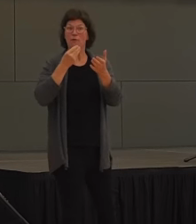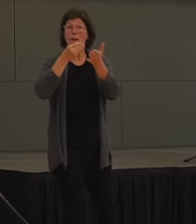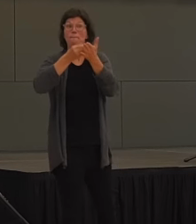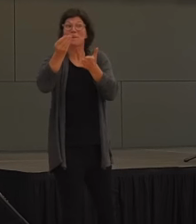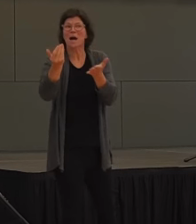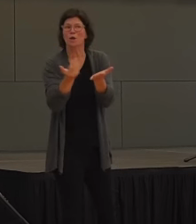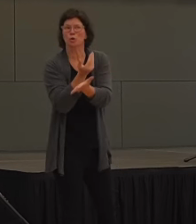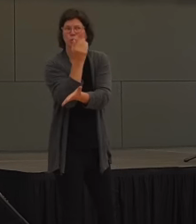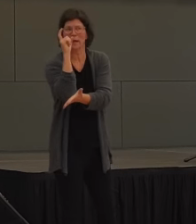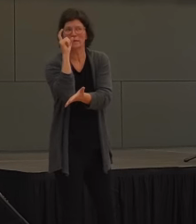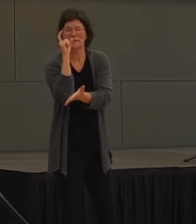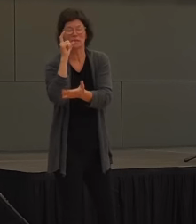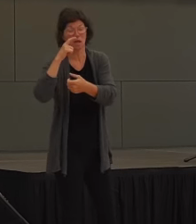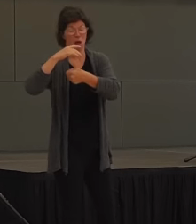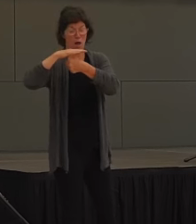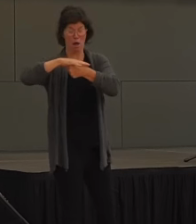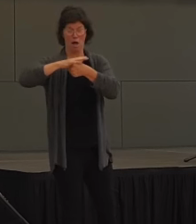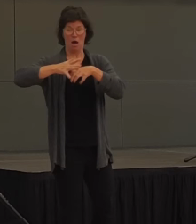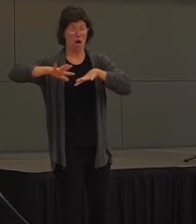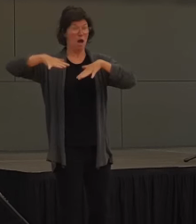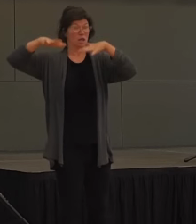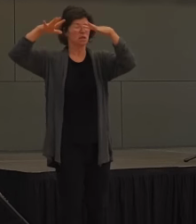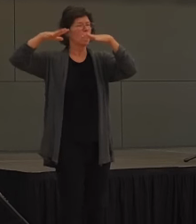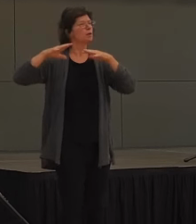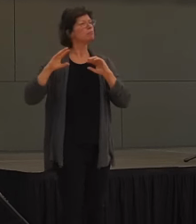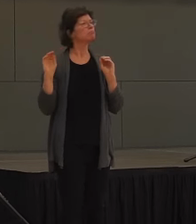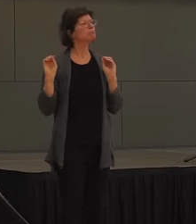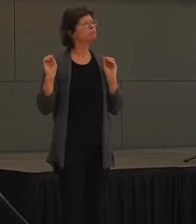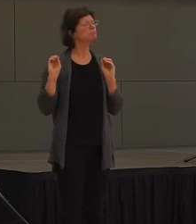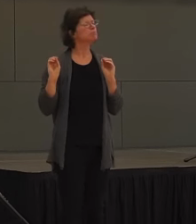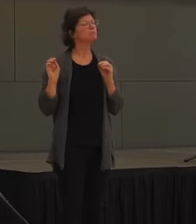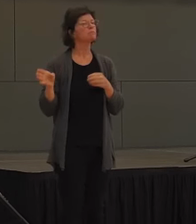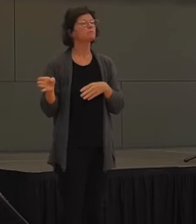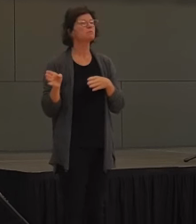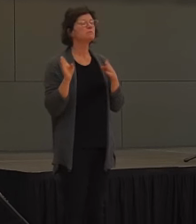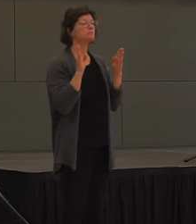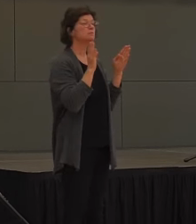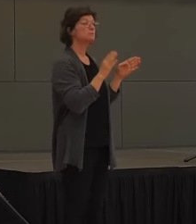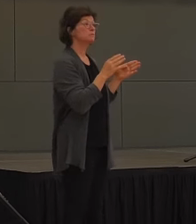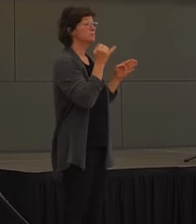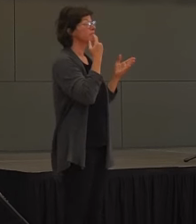That does not cause me stress or anxiety. Now, if I ever walk into